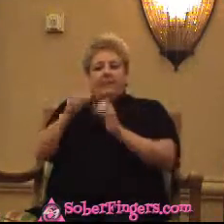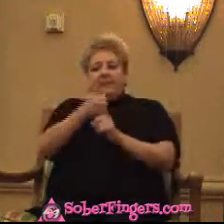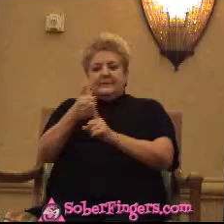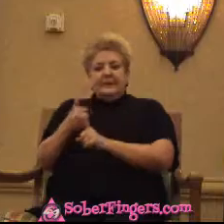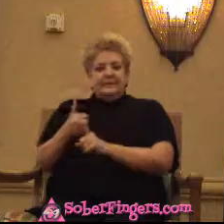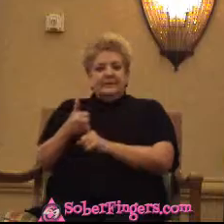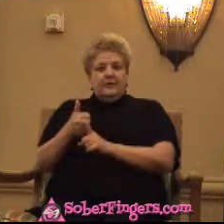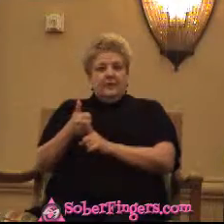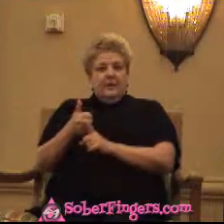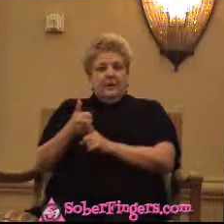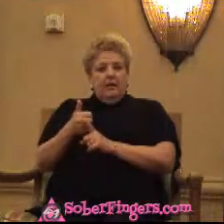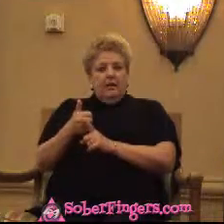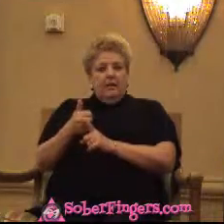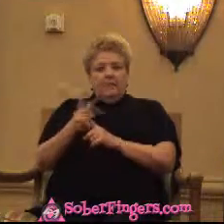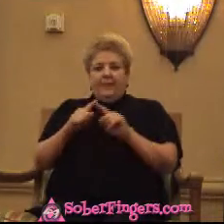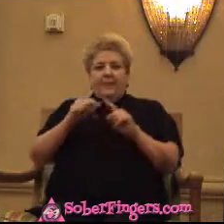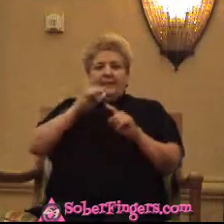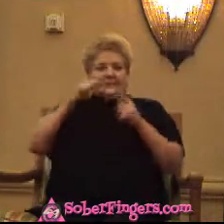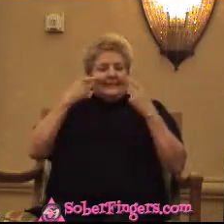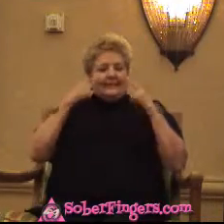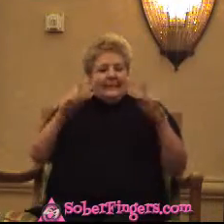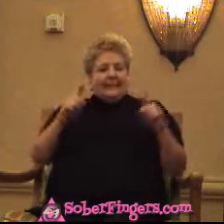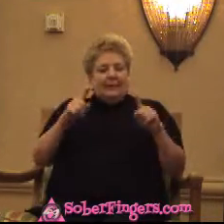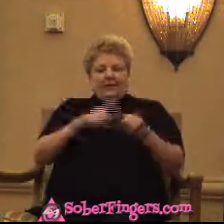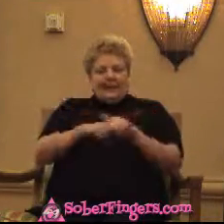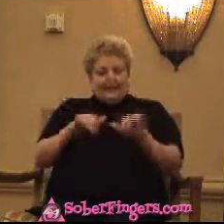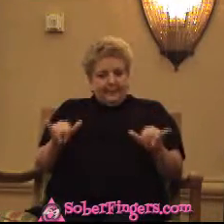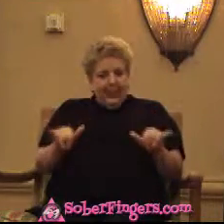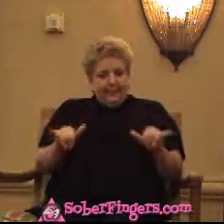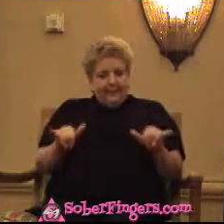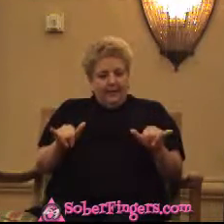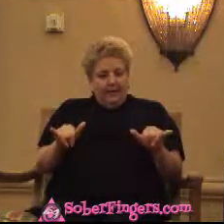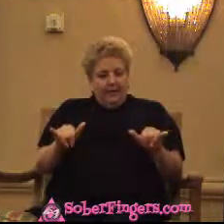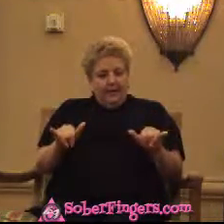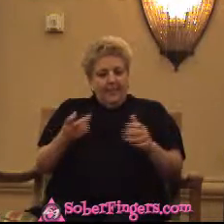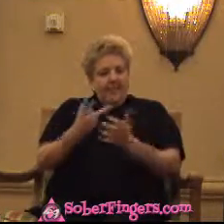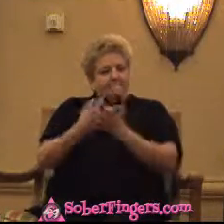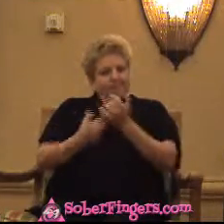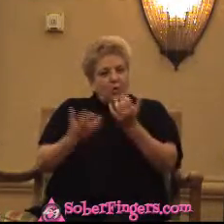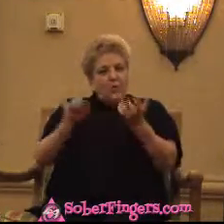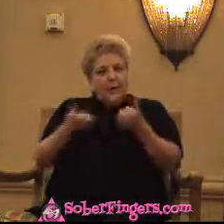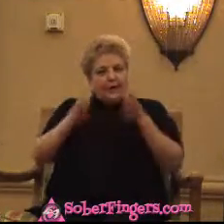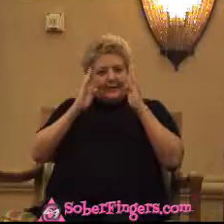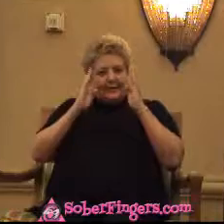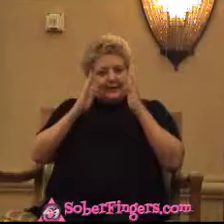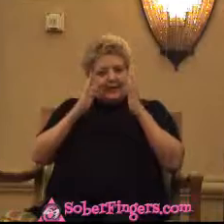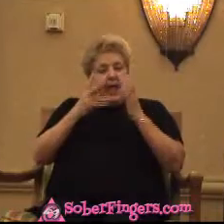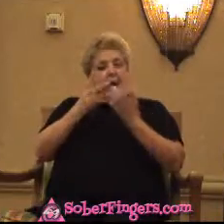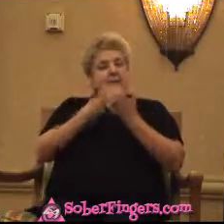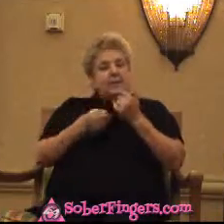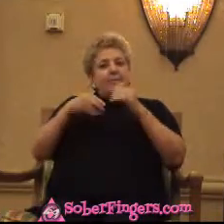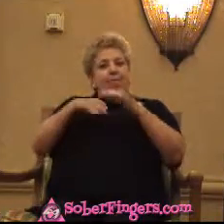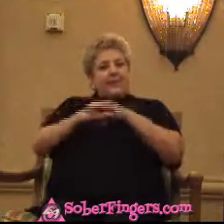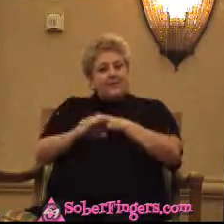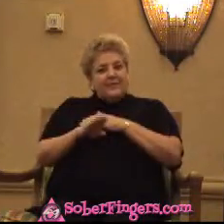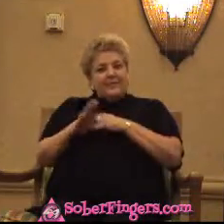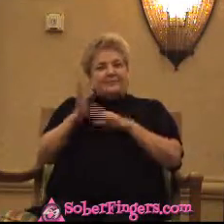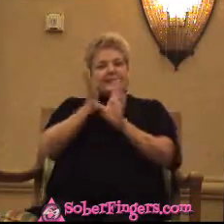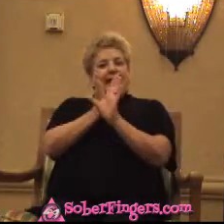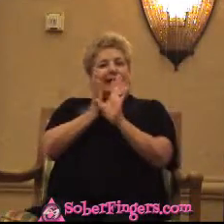succeed. They just wanted some attention. But they're both in the same psychiatric hospital on the same ward in adjoining rooms,